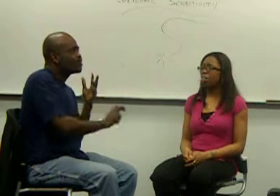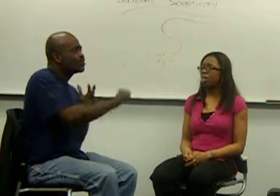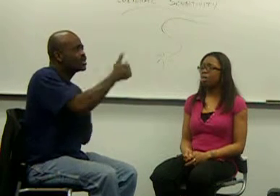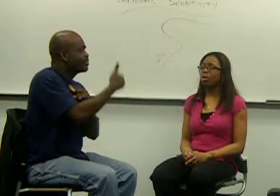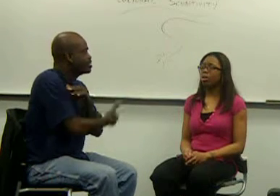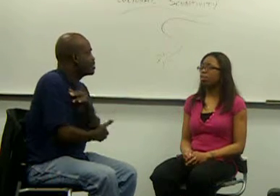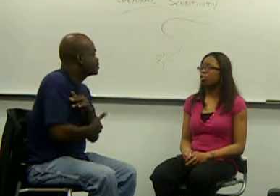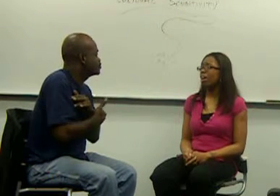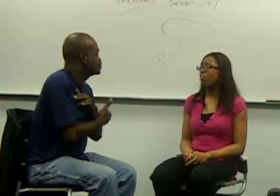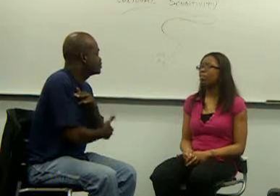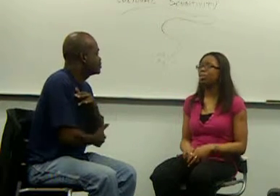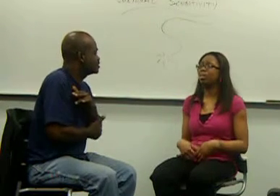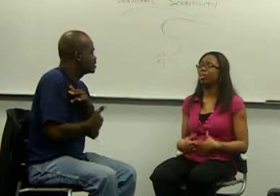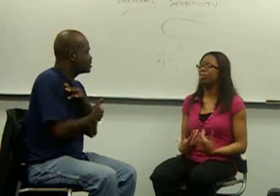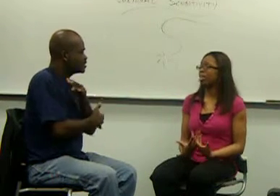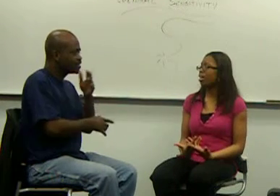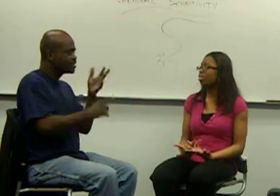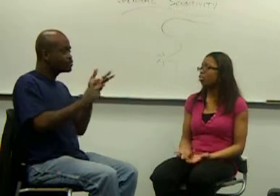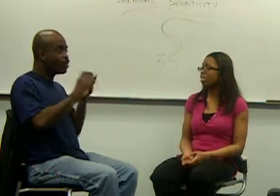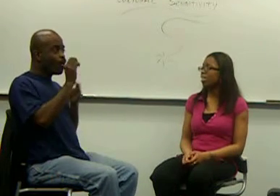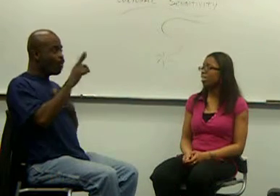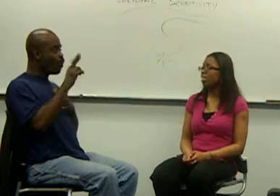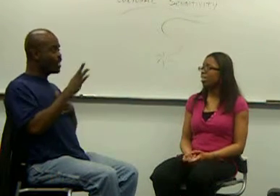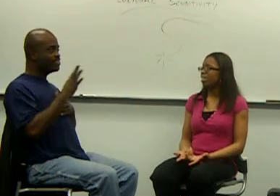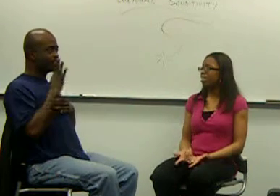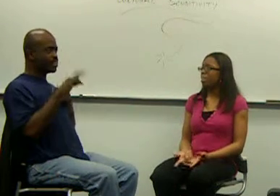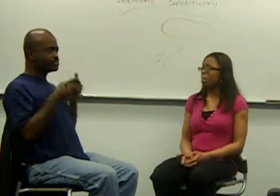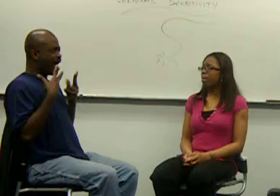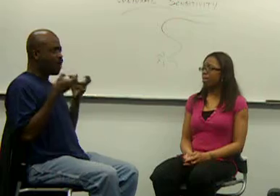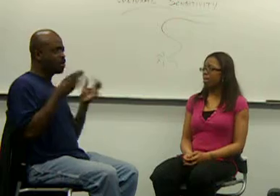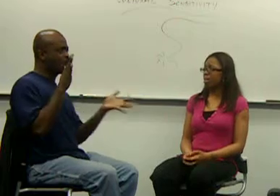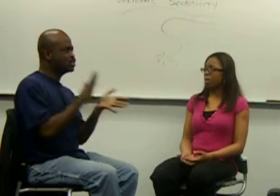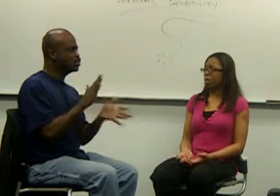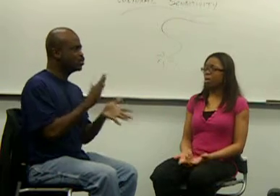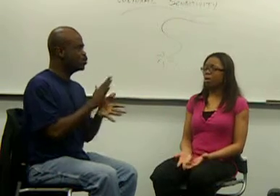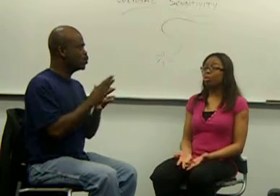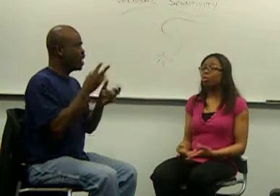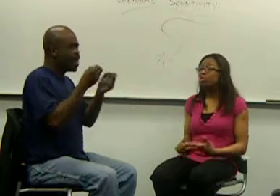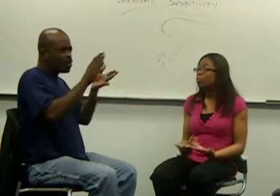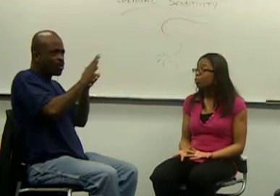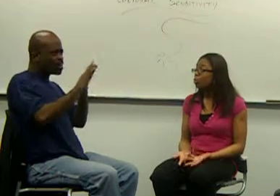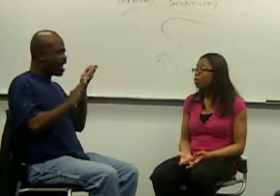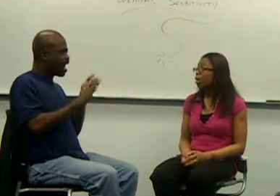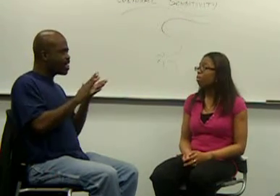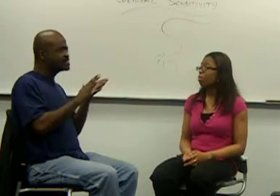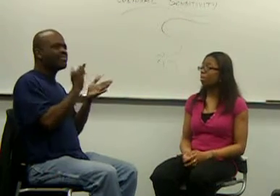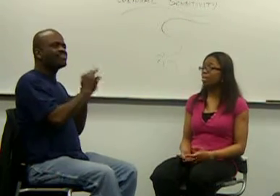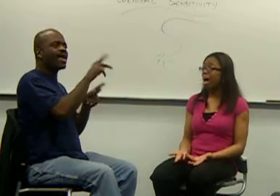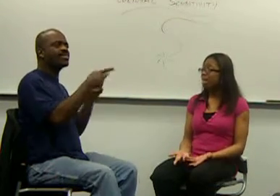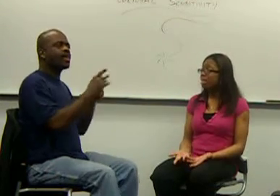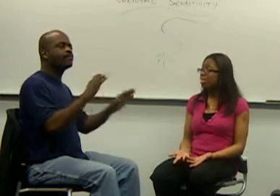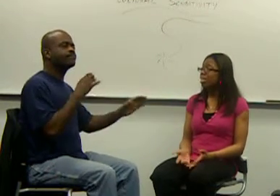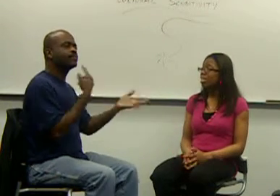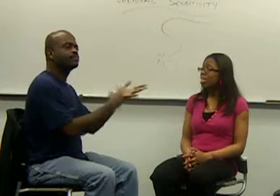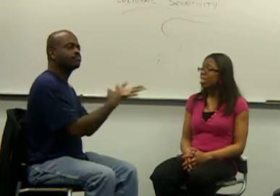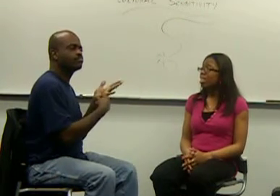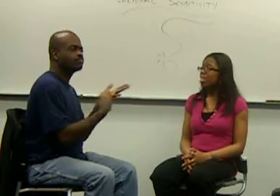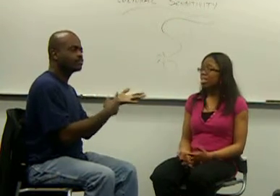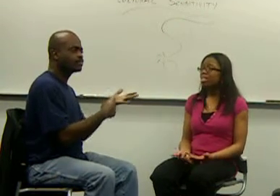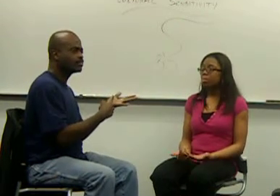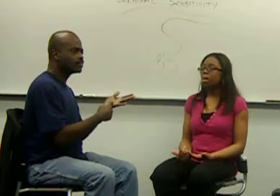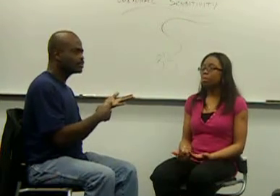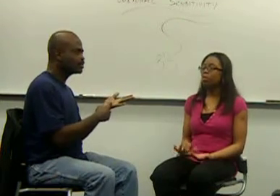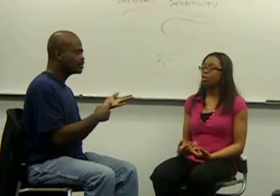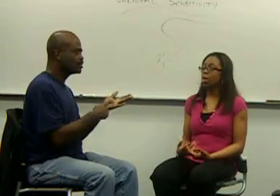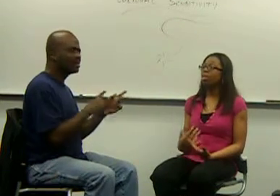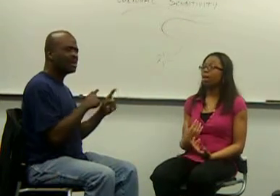If they talk about they want to go travel to a different country, if they talk about I want to go to school, I want to go to college,